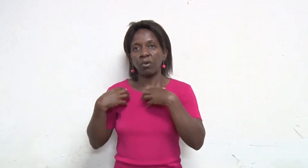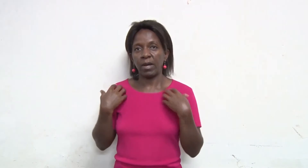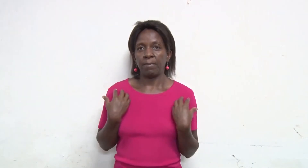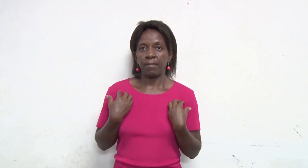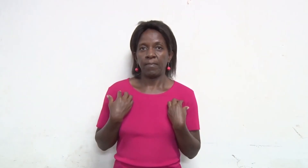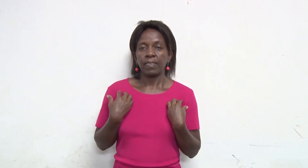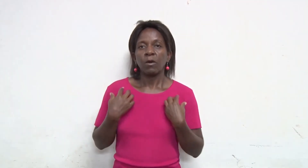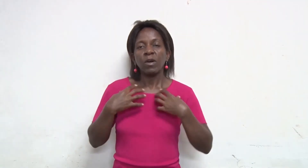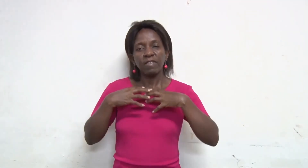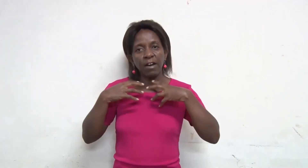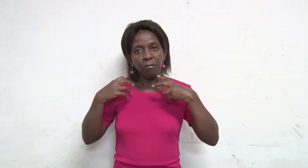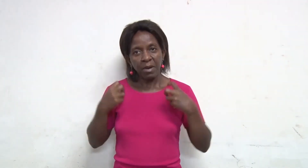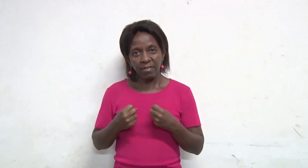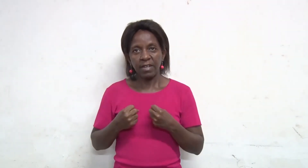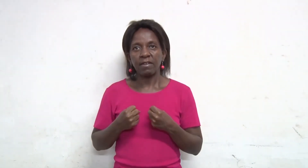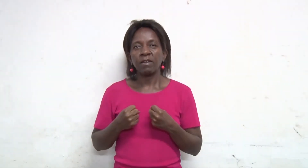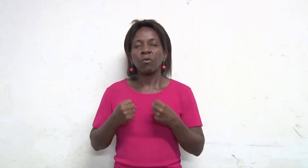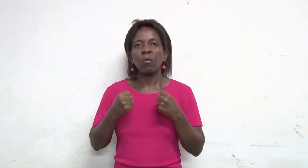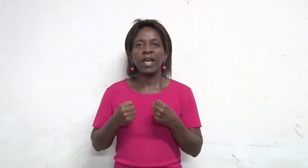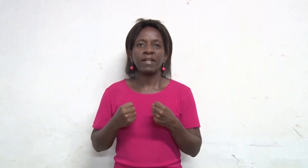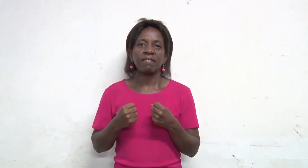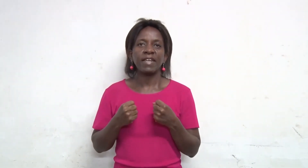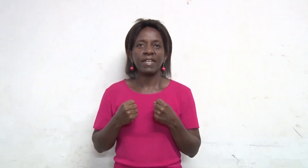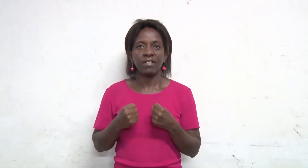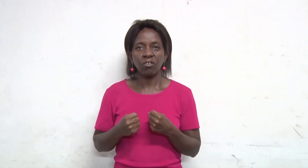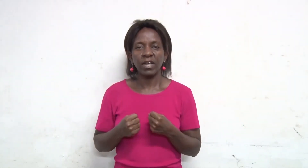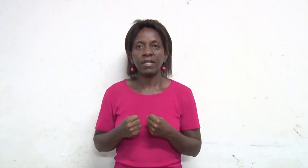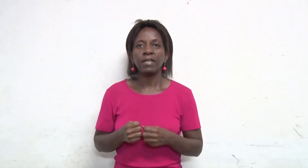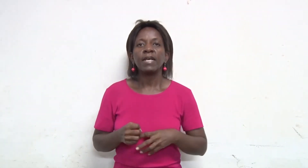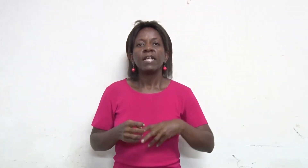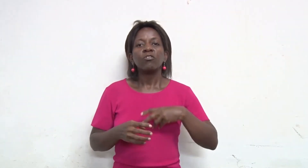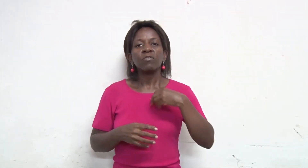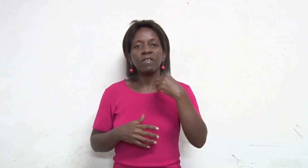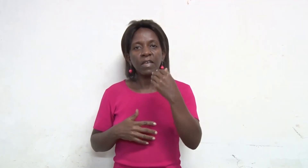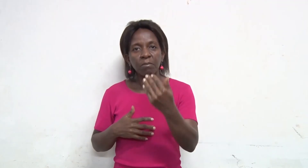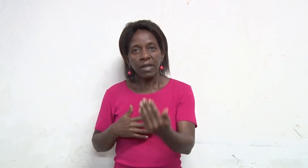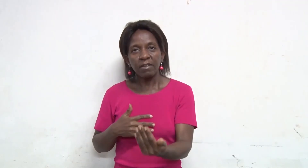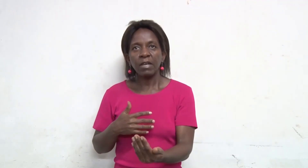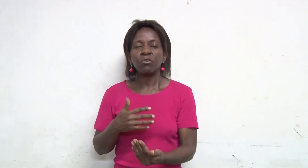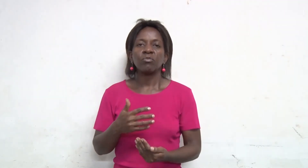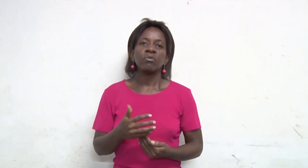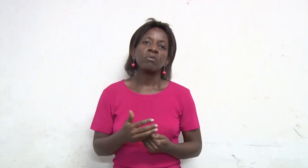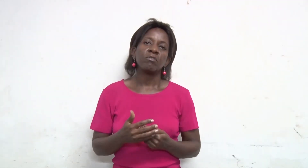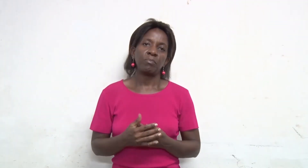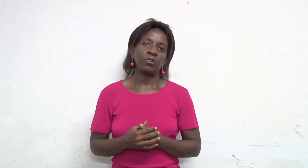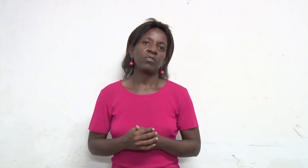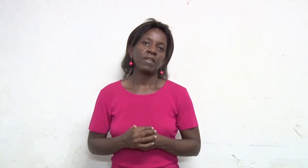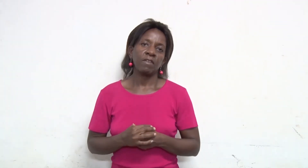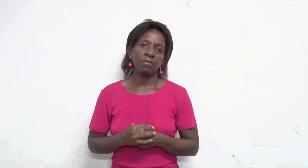explore. Once they have mastered where that sign is located, you see them that they're able to reproduce the same